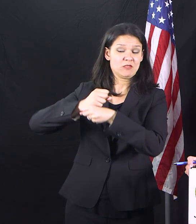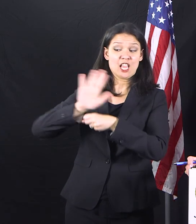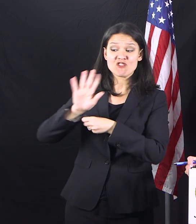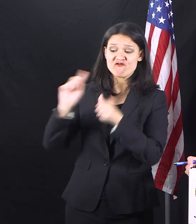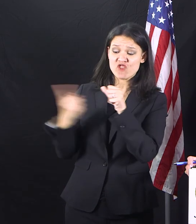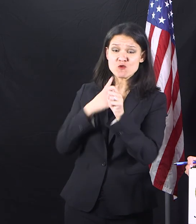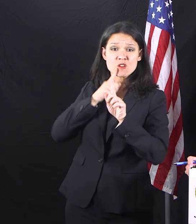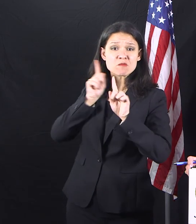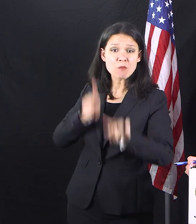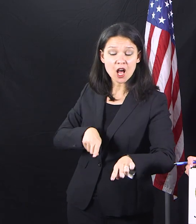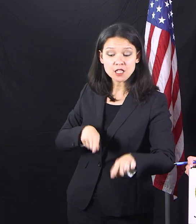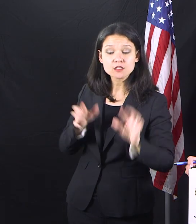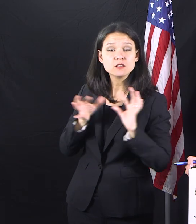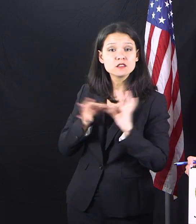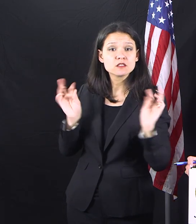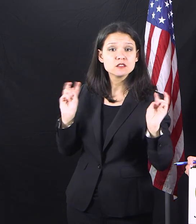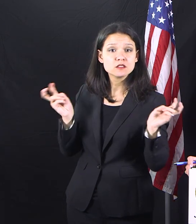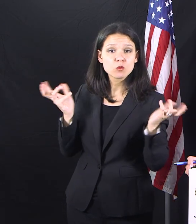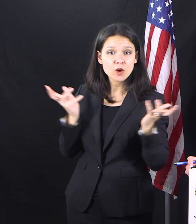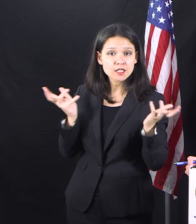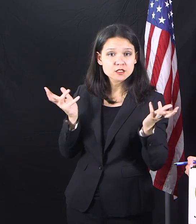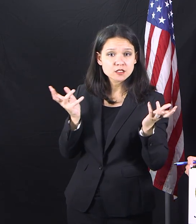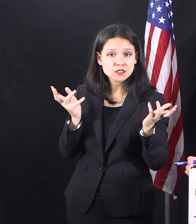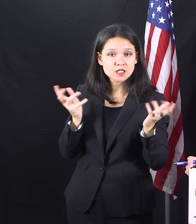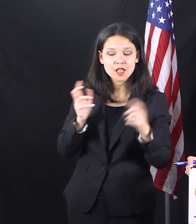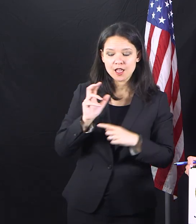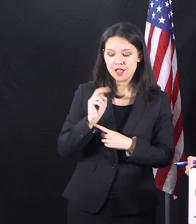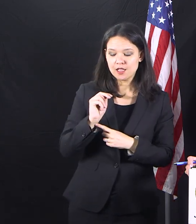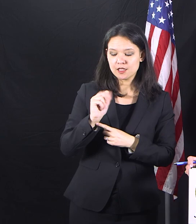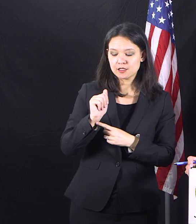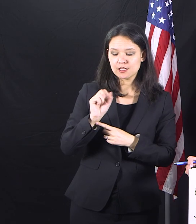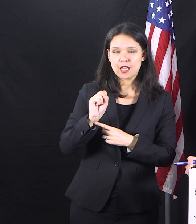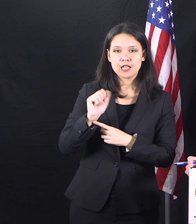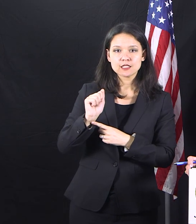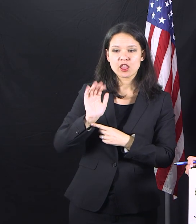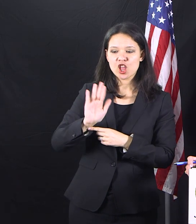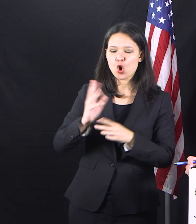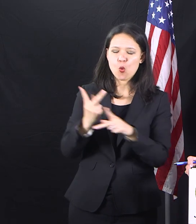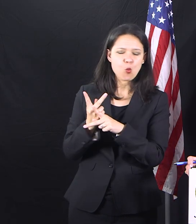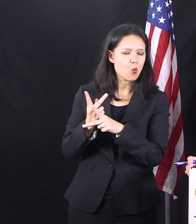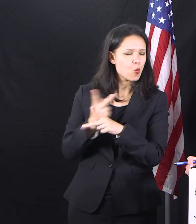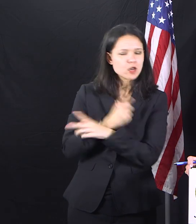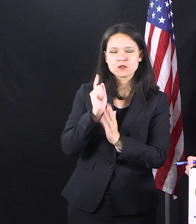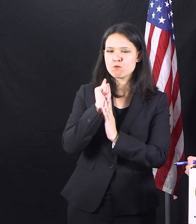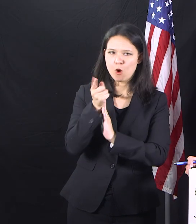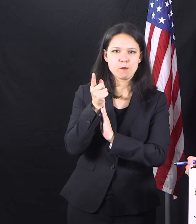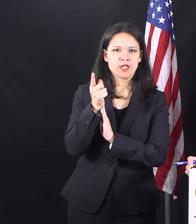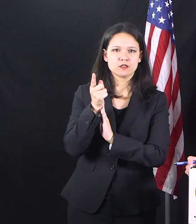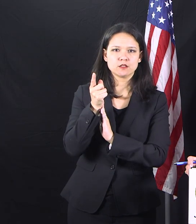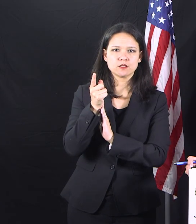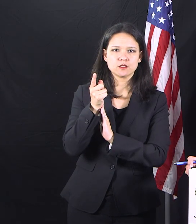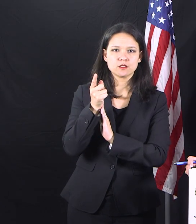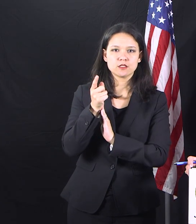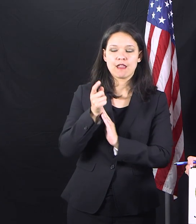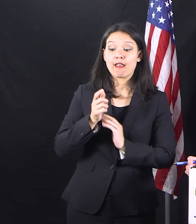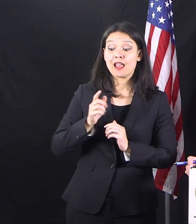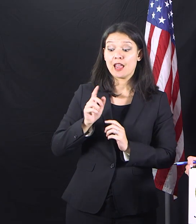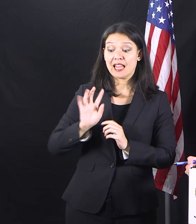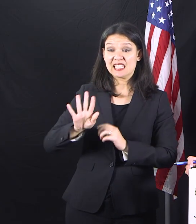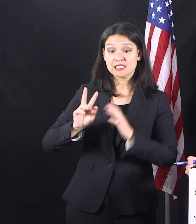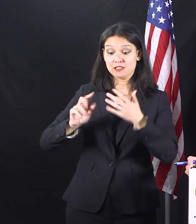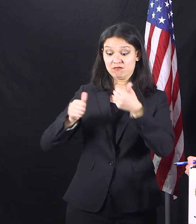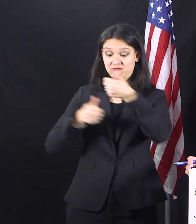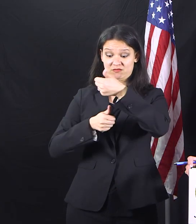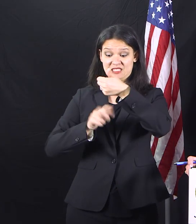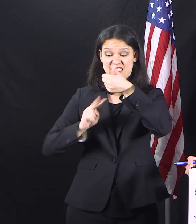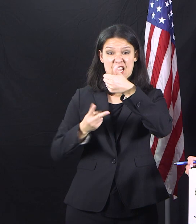his first response, he said, was that this would be NASA's worst moment they've ever dealt with. His second in command